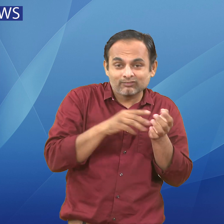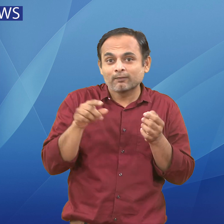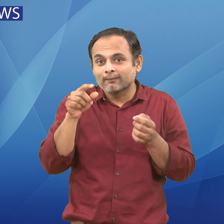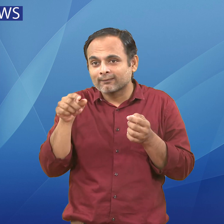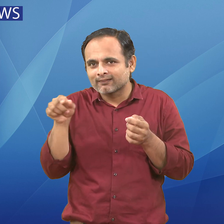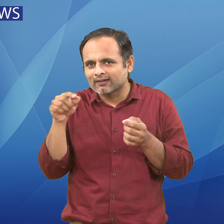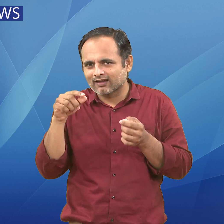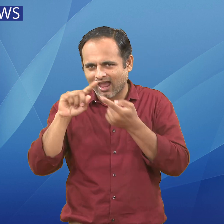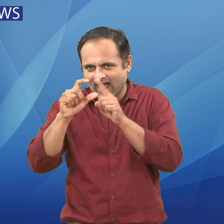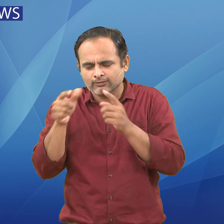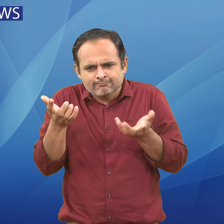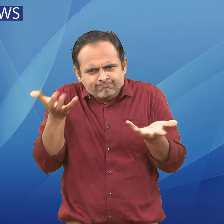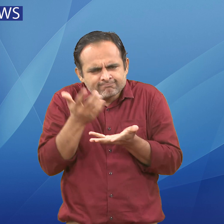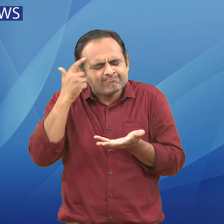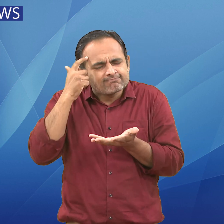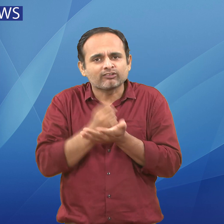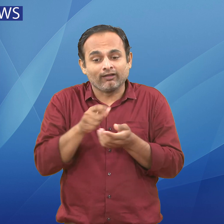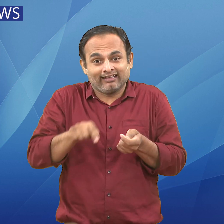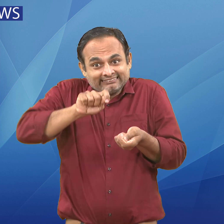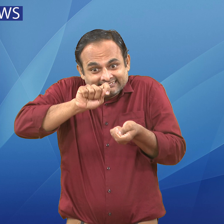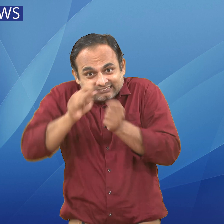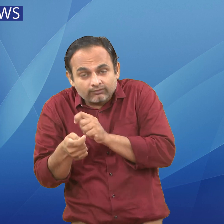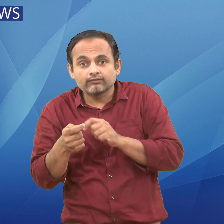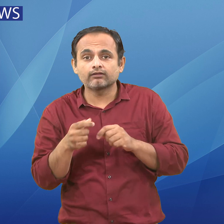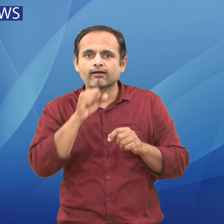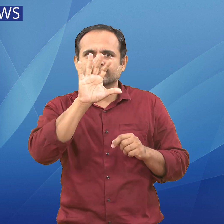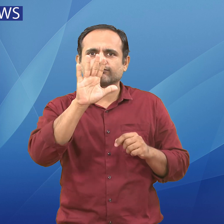only after taking the public into confidence and creating more awareness.